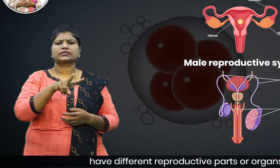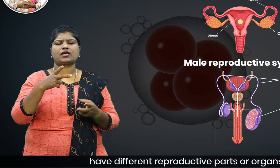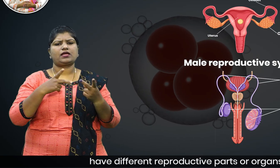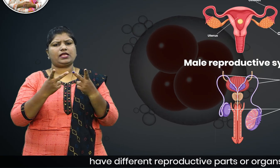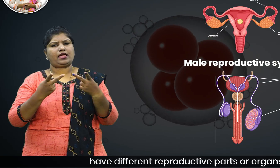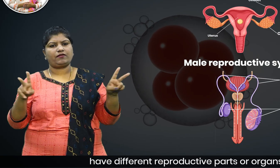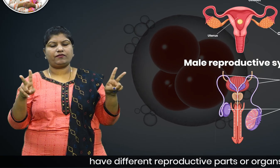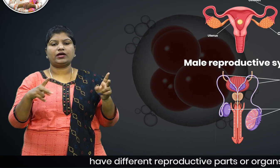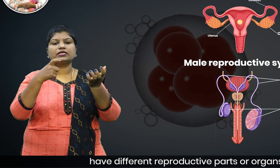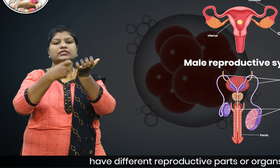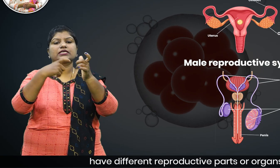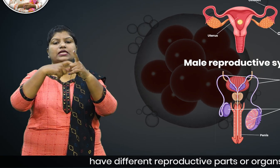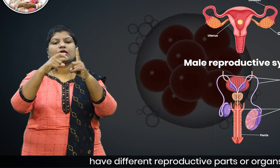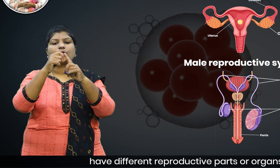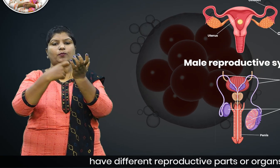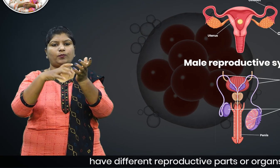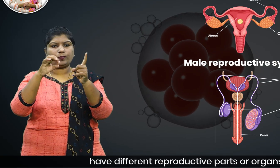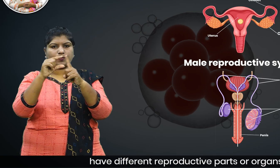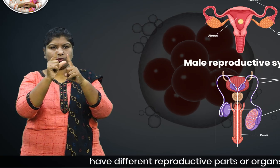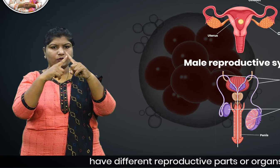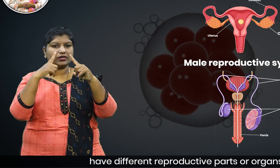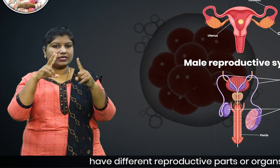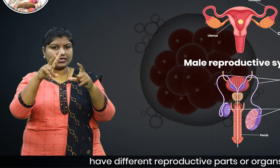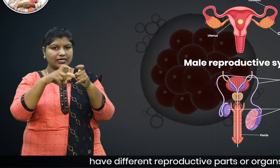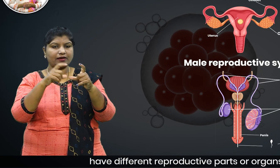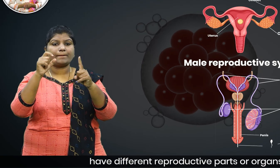different reproductive parts or organs.